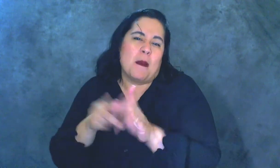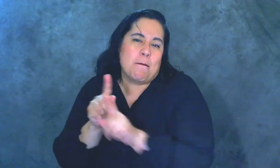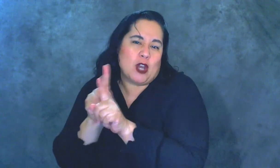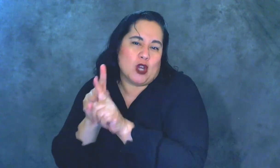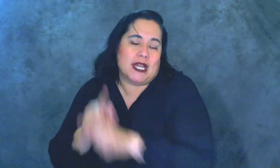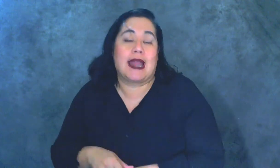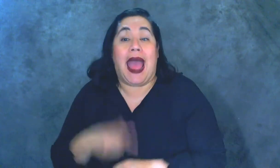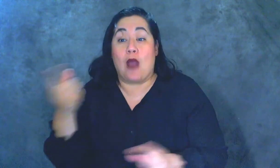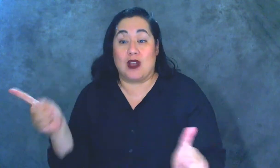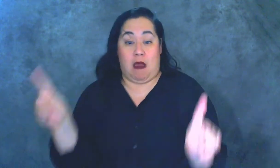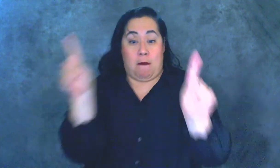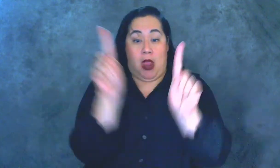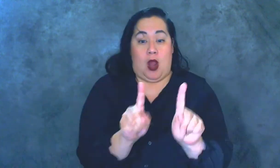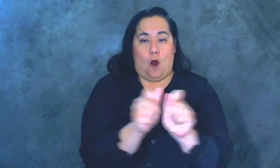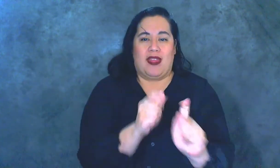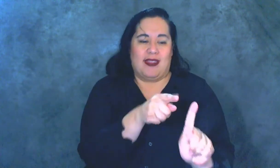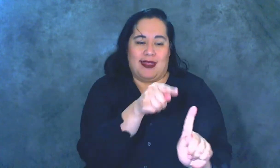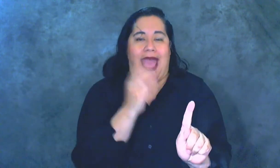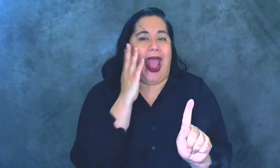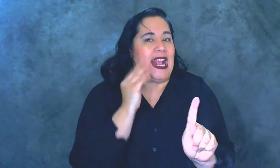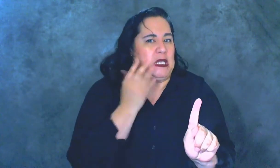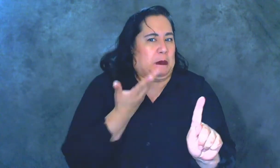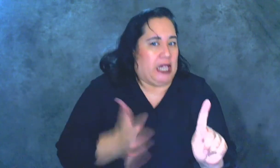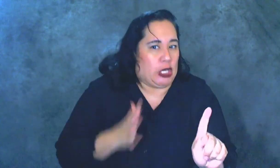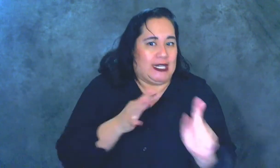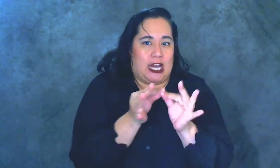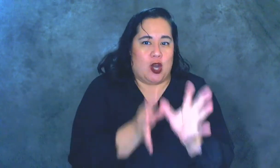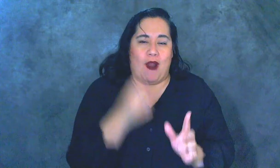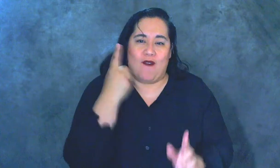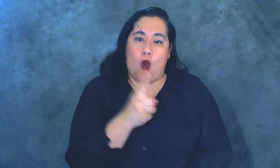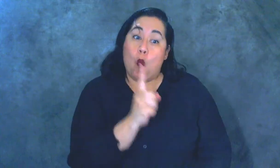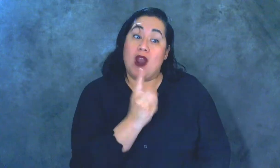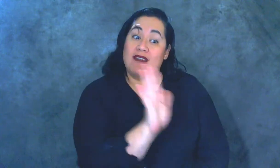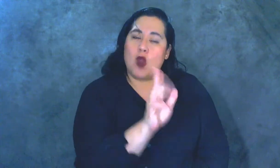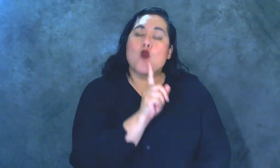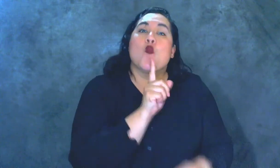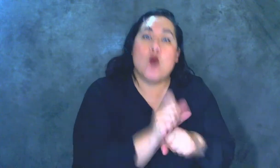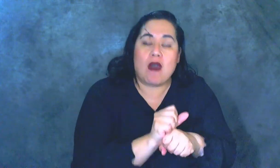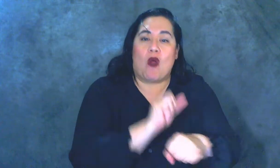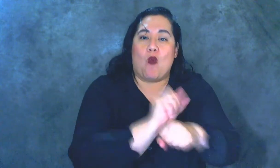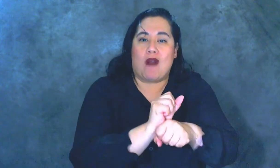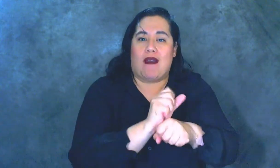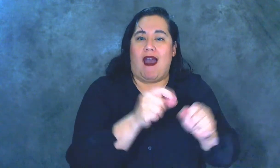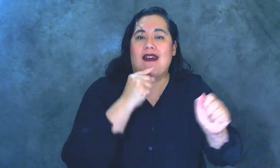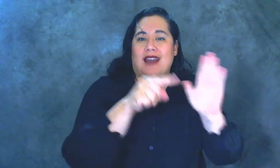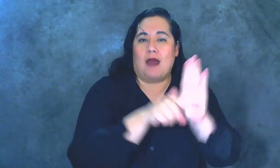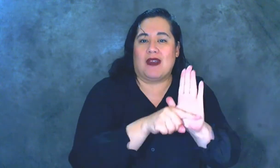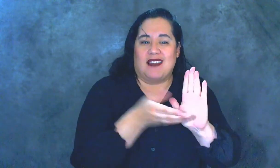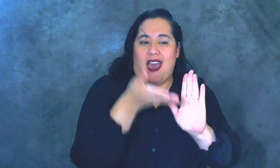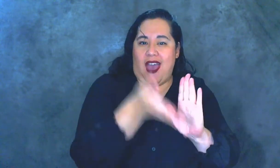an experienced interpreter for one of their real work assignments at a college. I started a